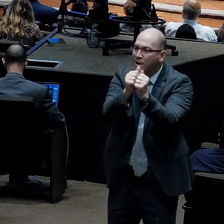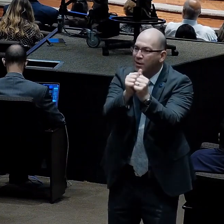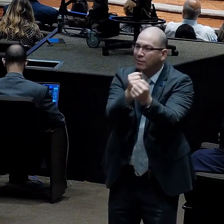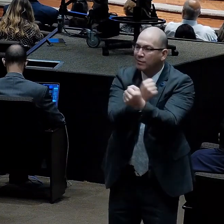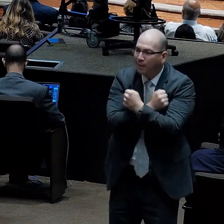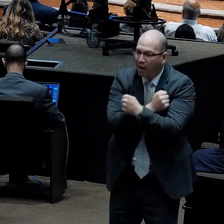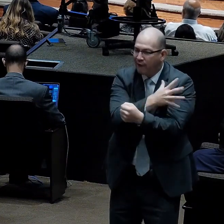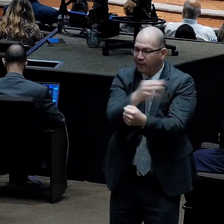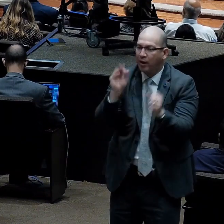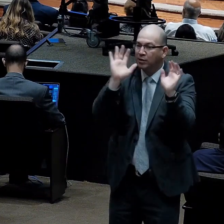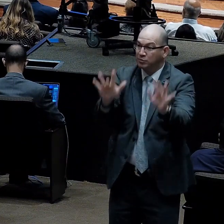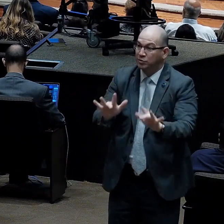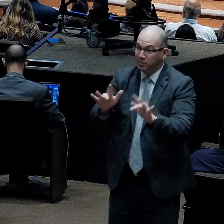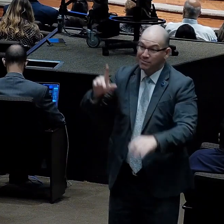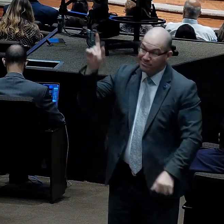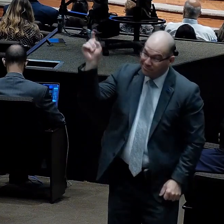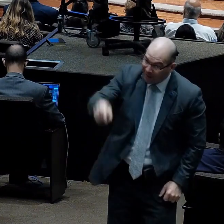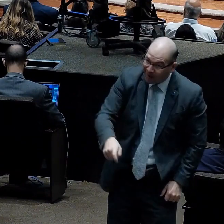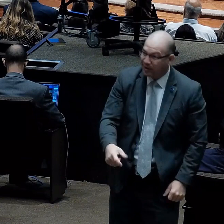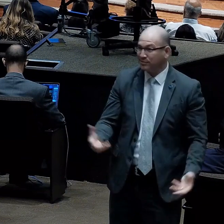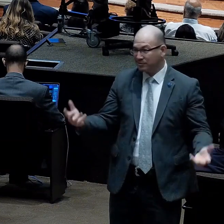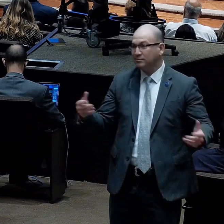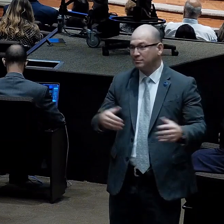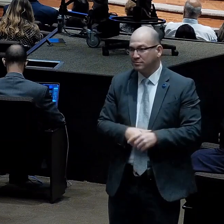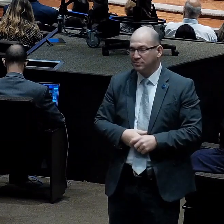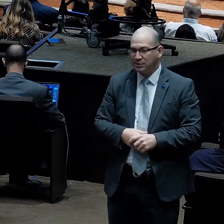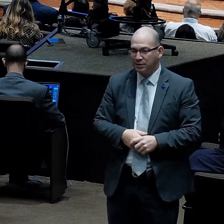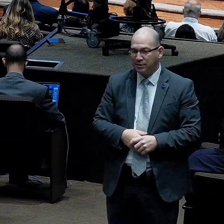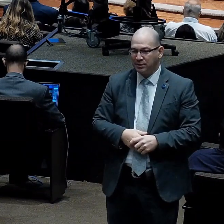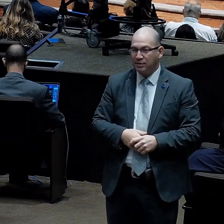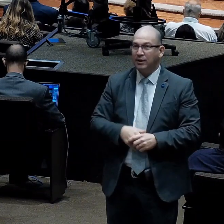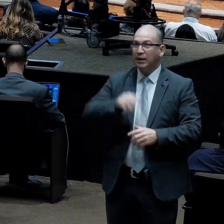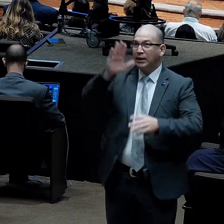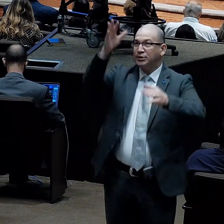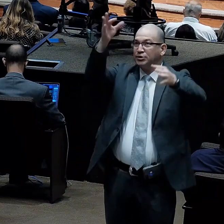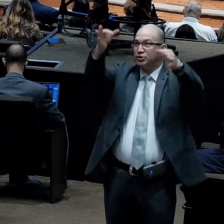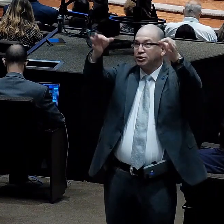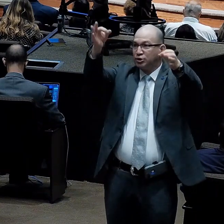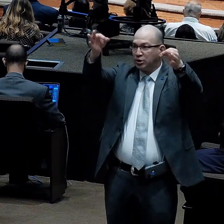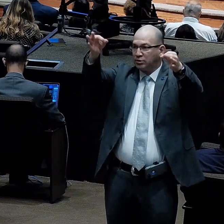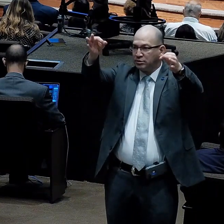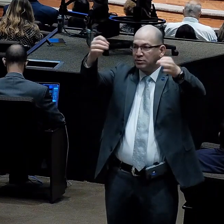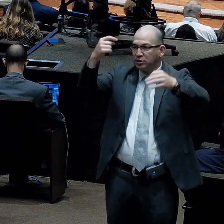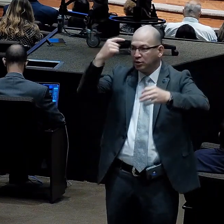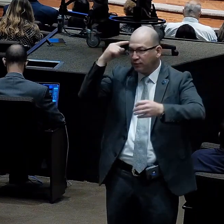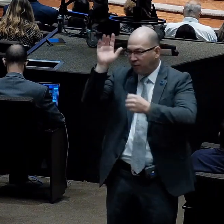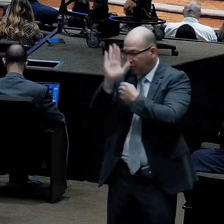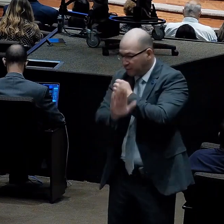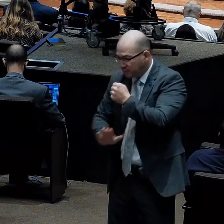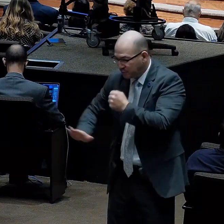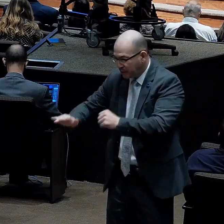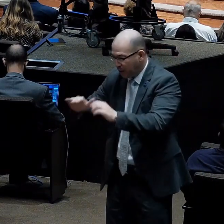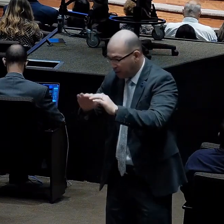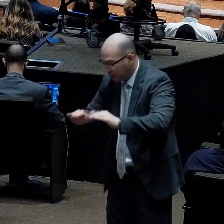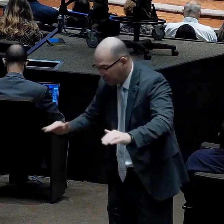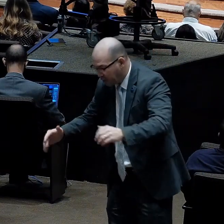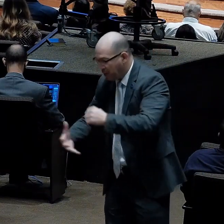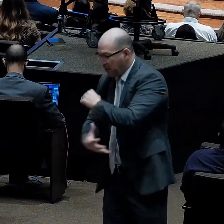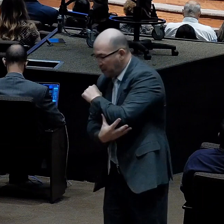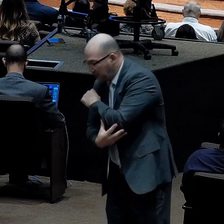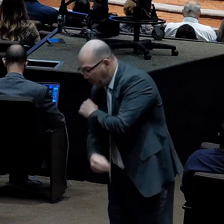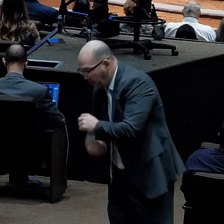with mercy. The justice of God is used to relieve the poor, to visit the oppressed, to care for the orphan.